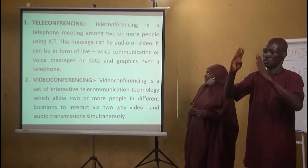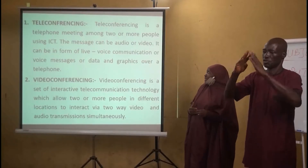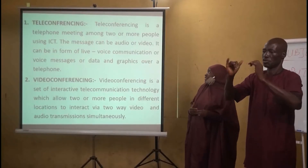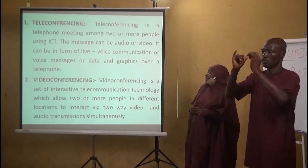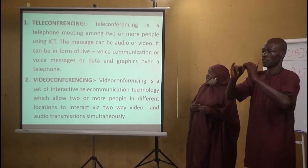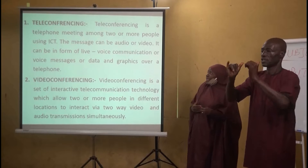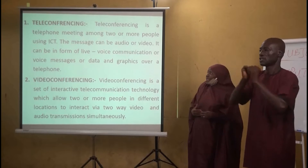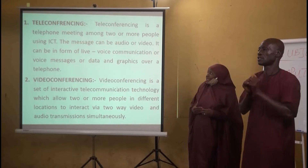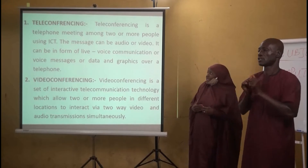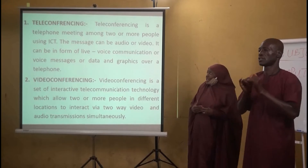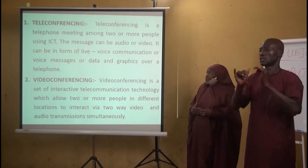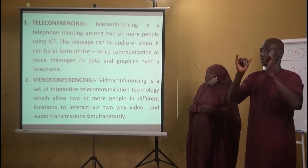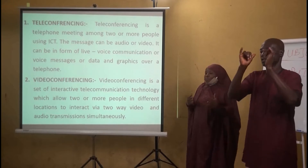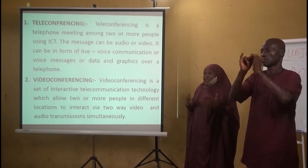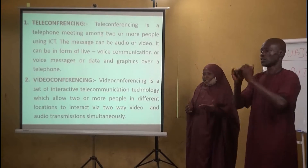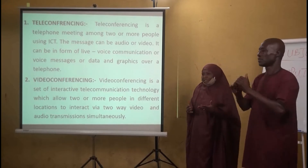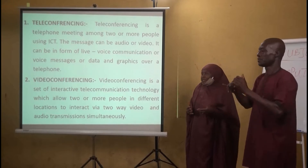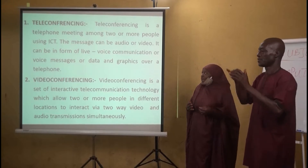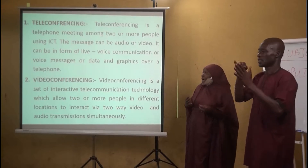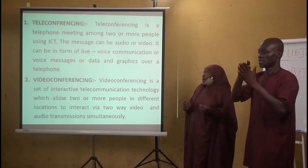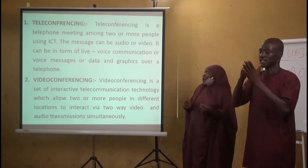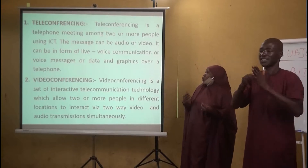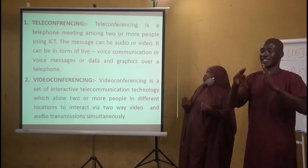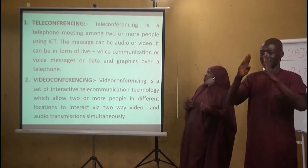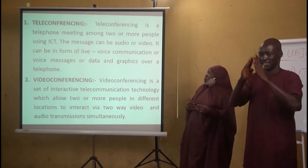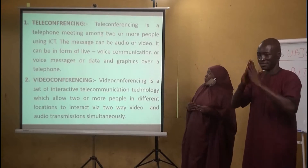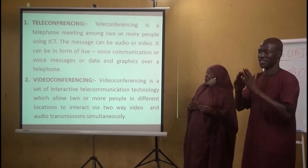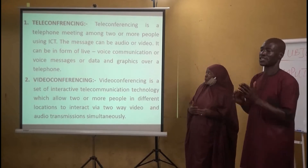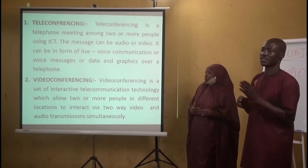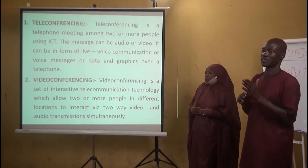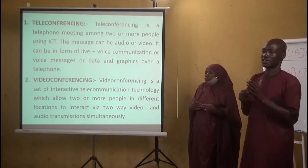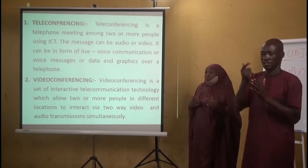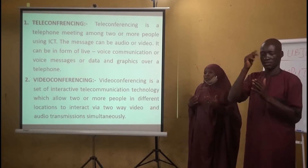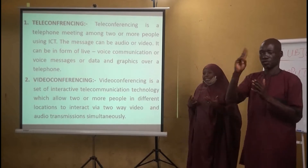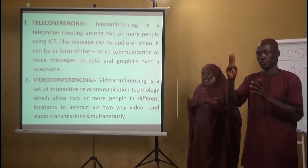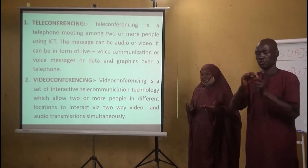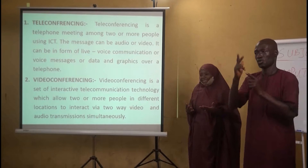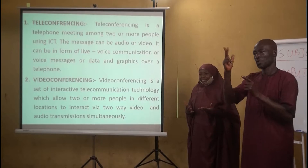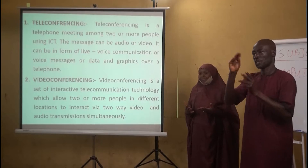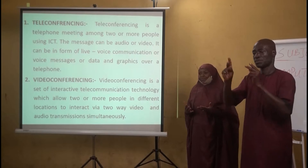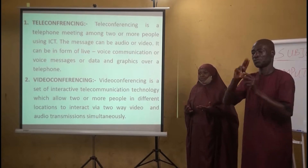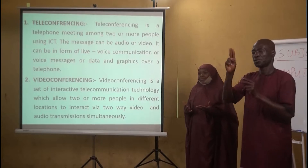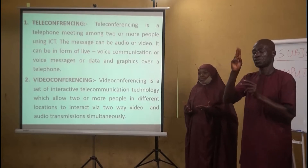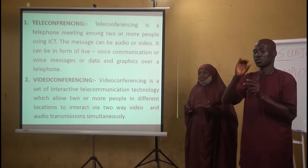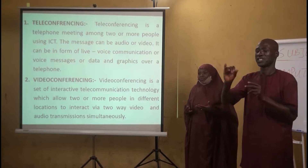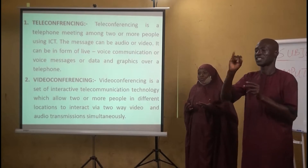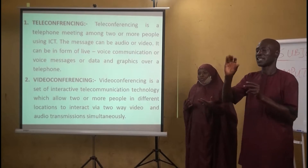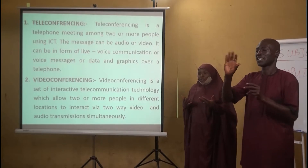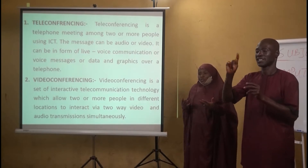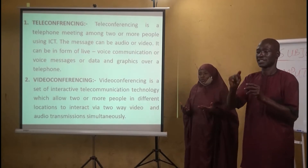Teleconferencing is a telephone meeting among 2 or more people using ICT. You